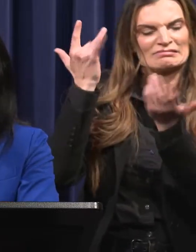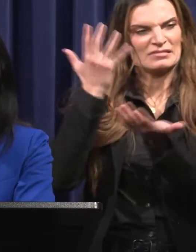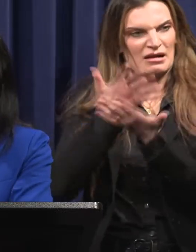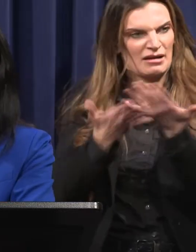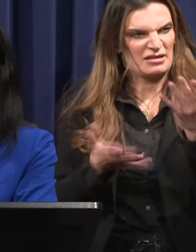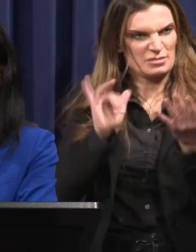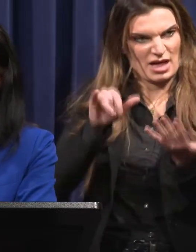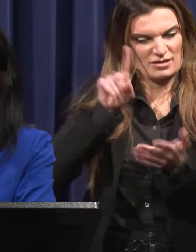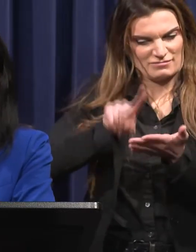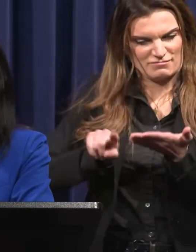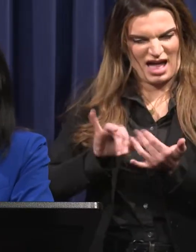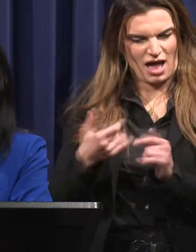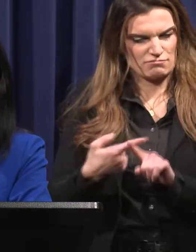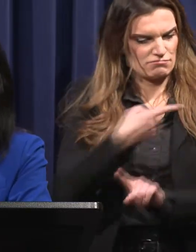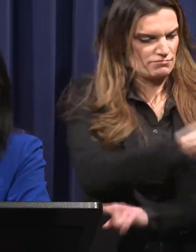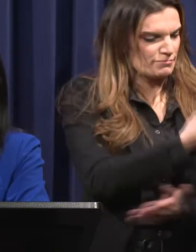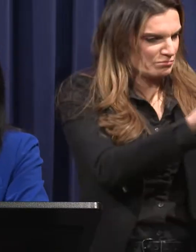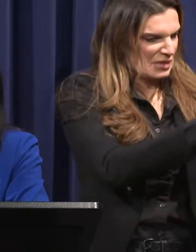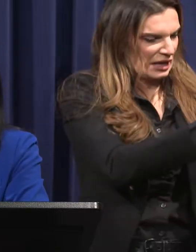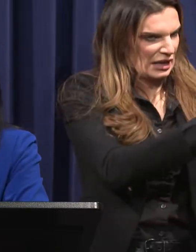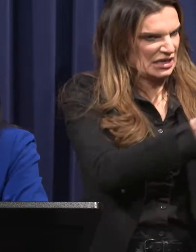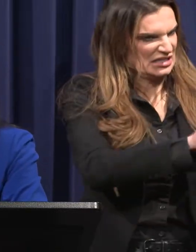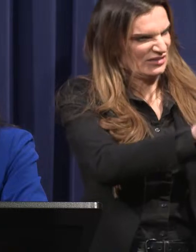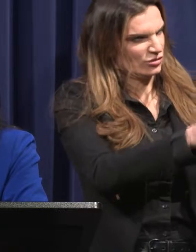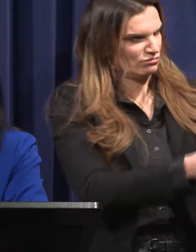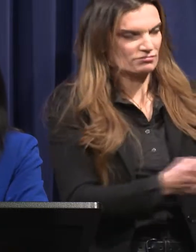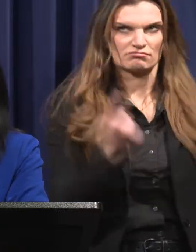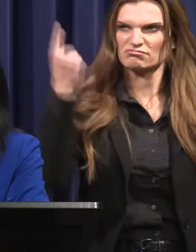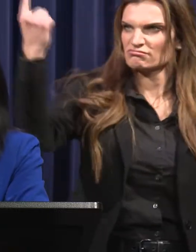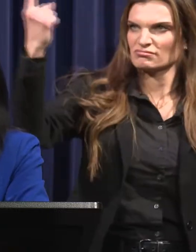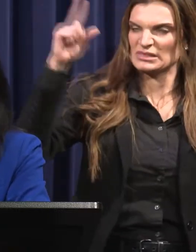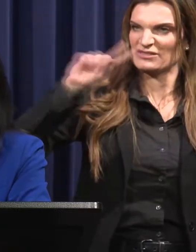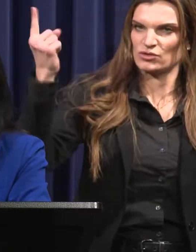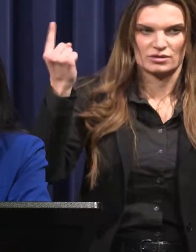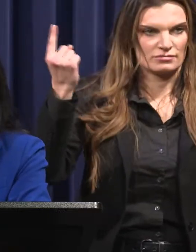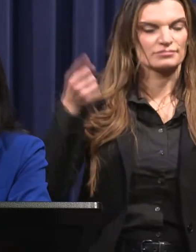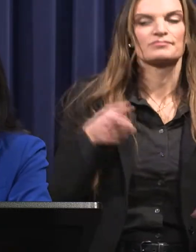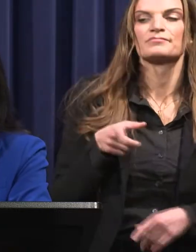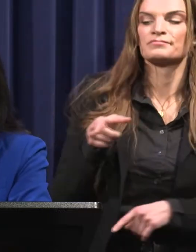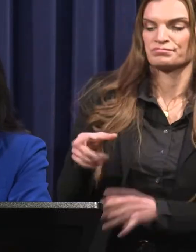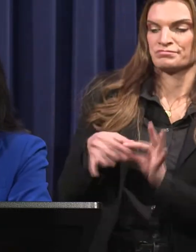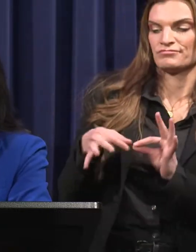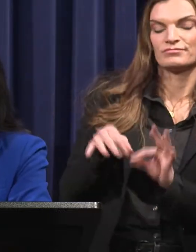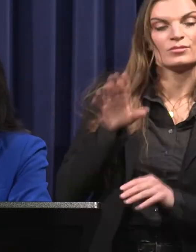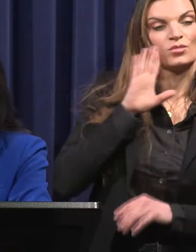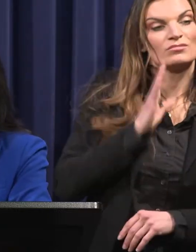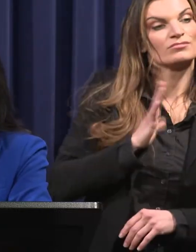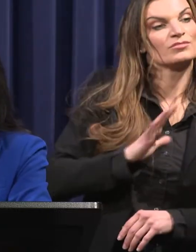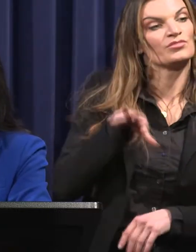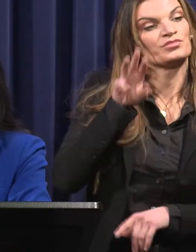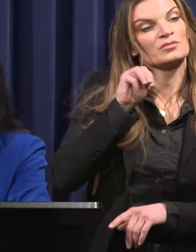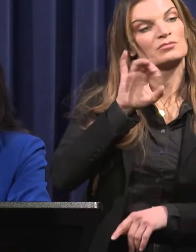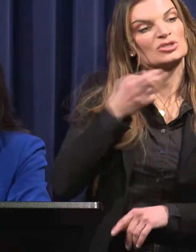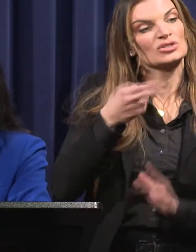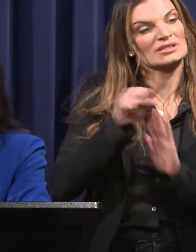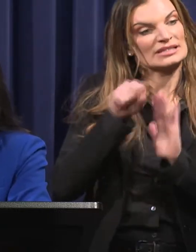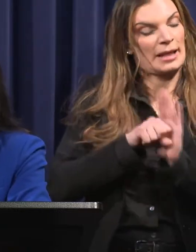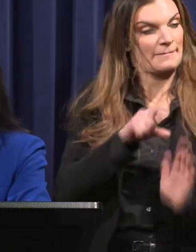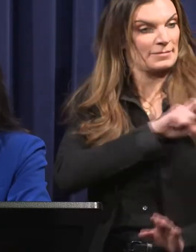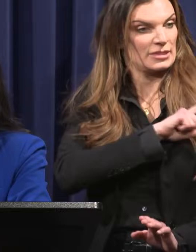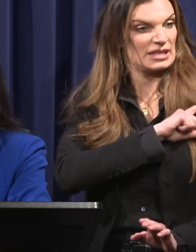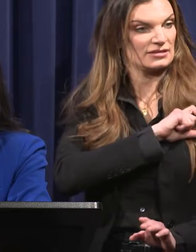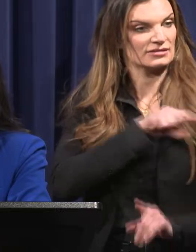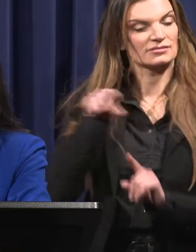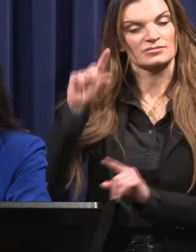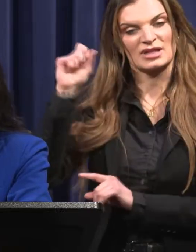know that initially there was a complaint made to the Michigan State Police, and that would have been, in December of 2021? Or to the